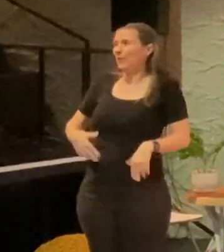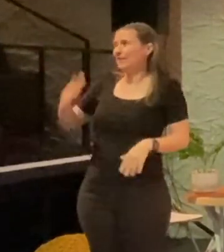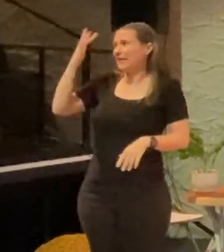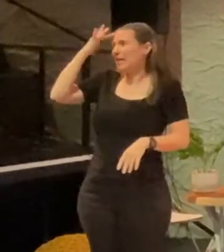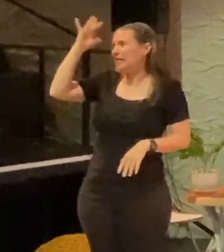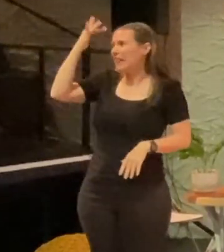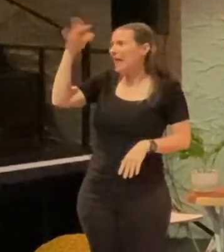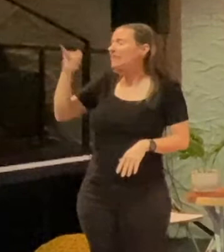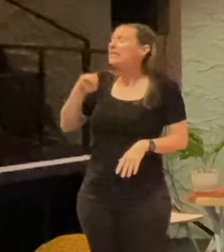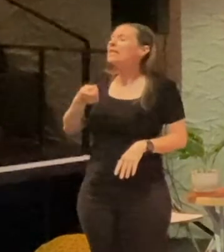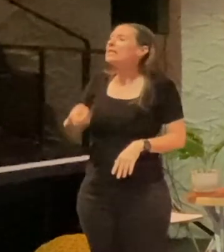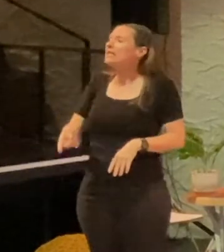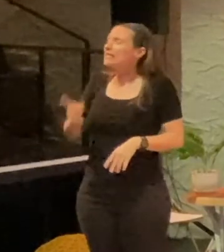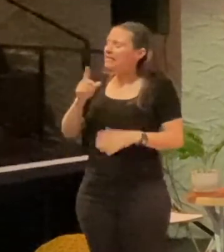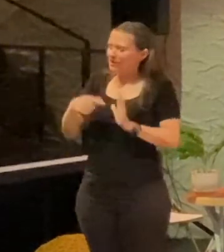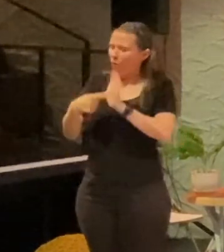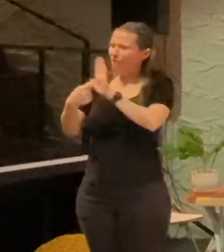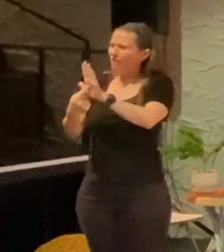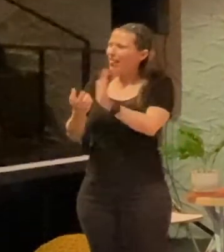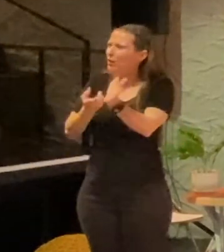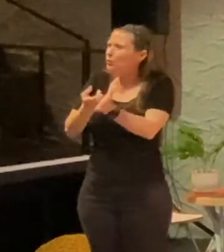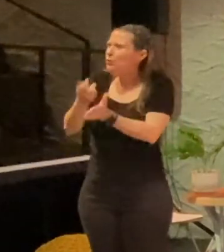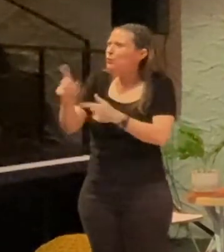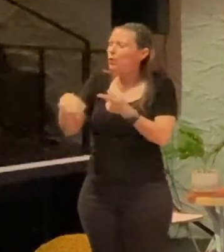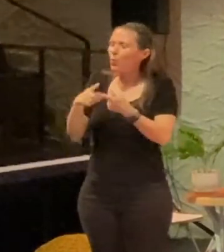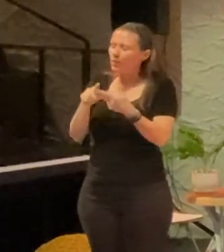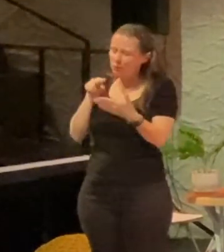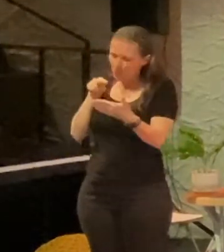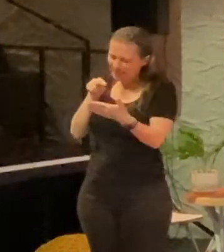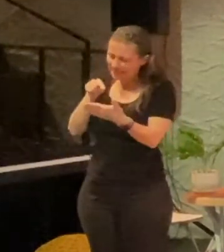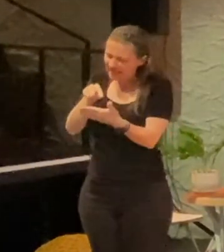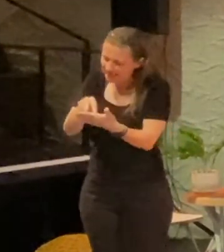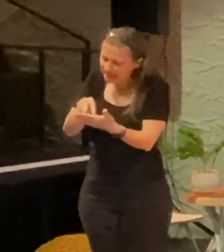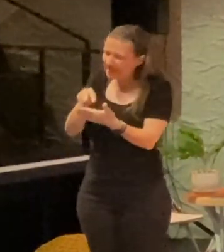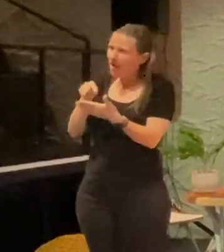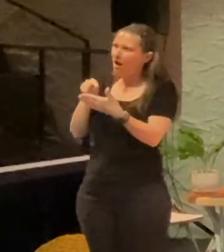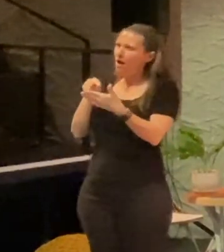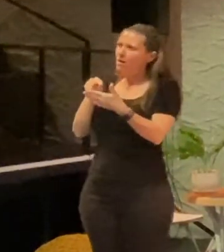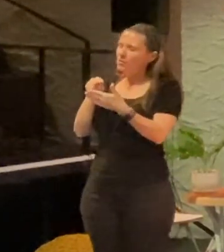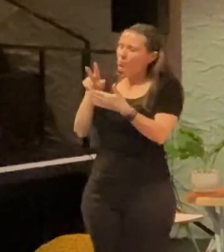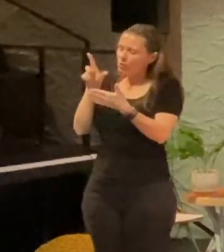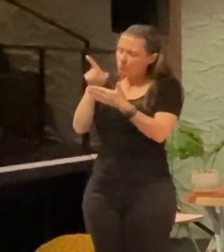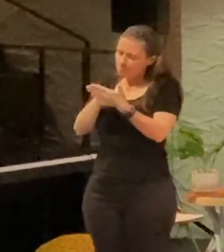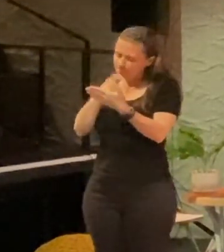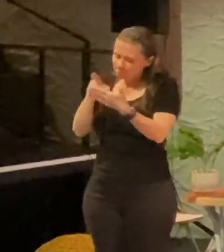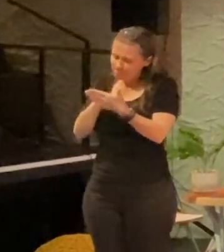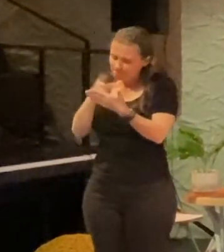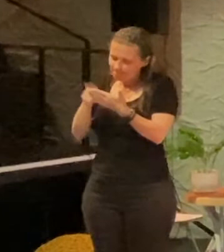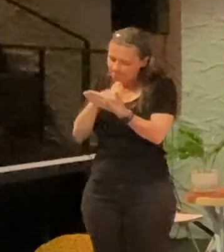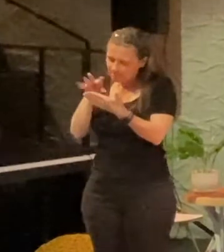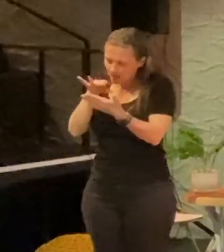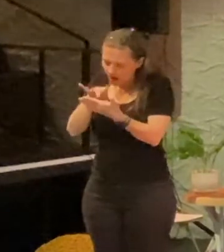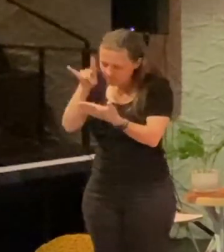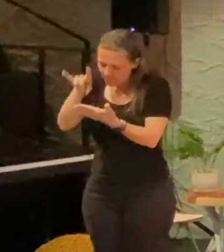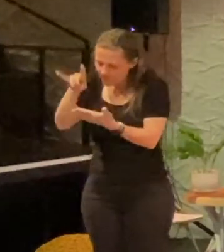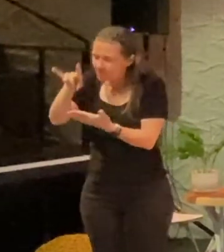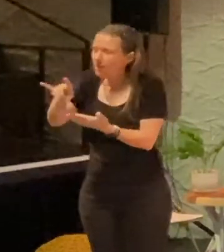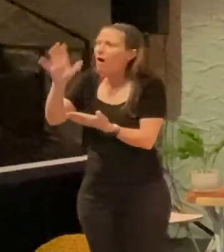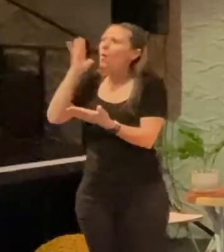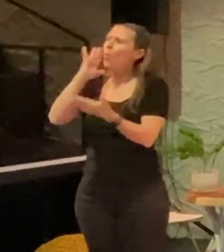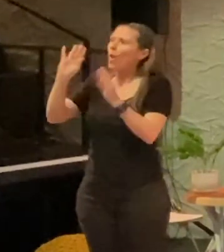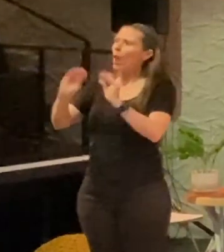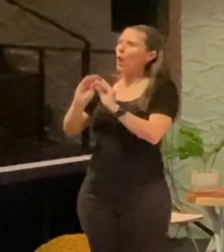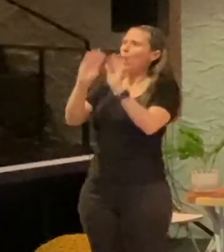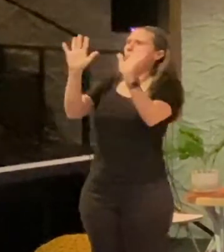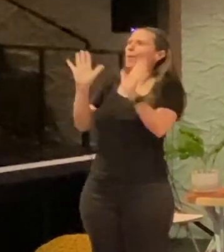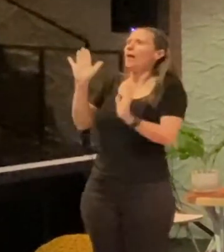way. It is unveiling truths that when you will lean in, when you will mine for, and you will discover, it will illuminate